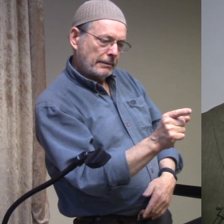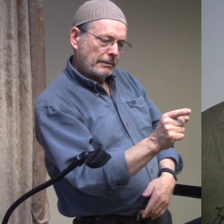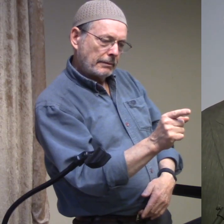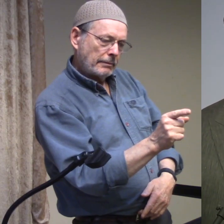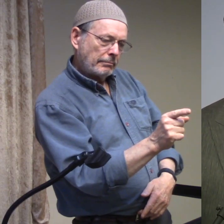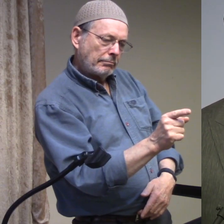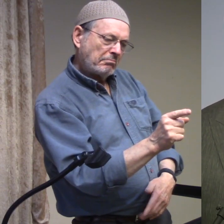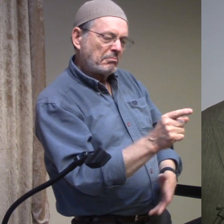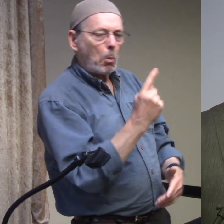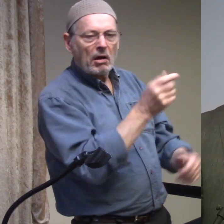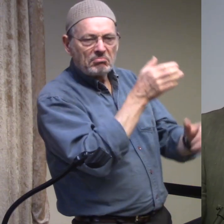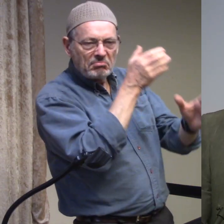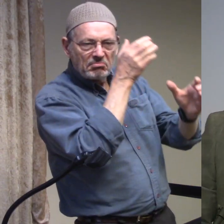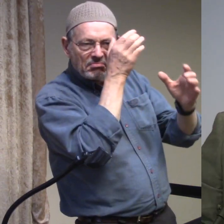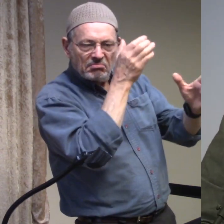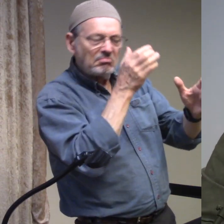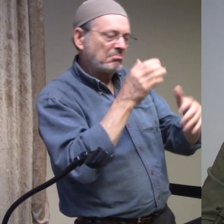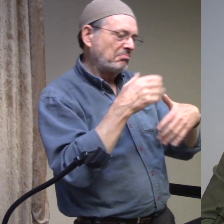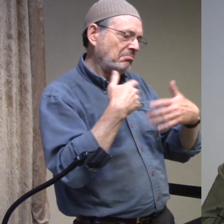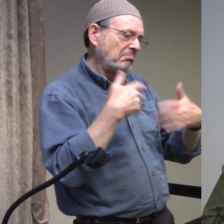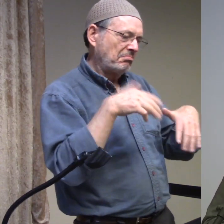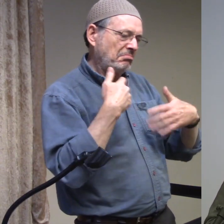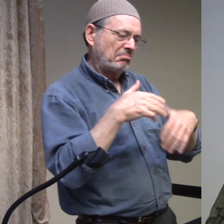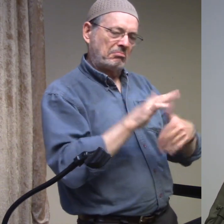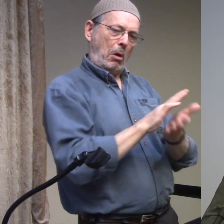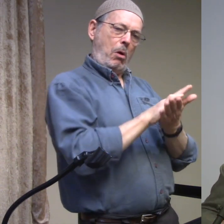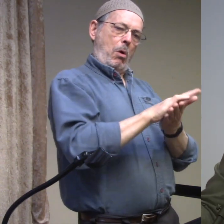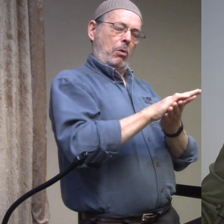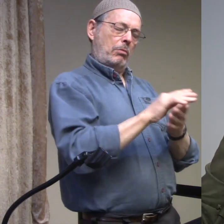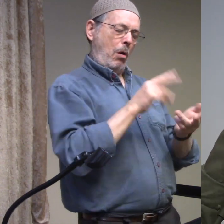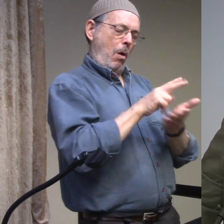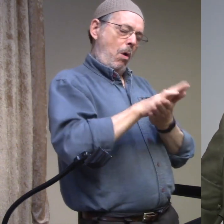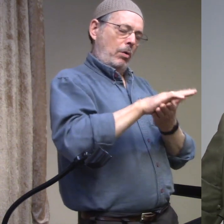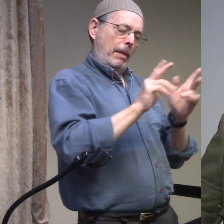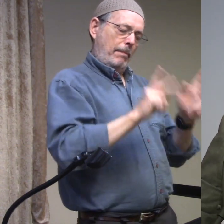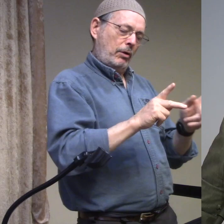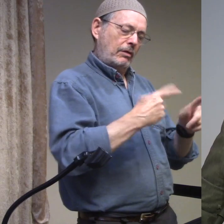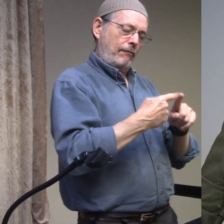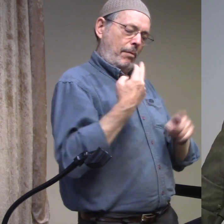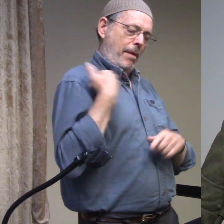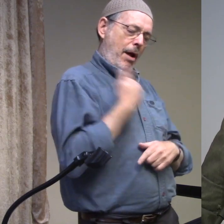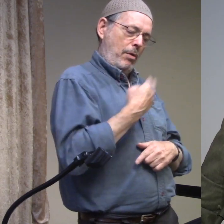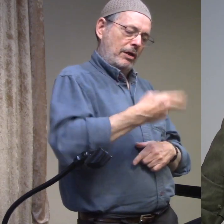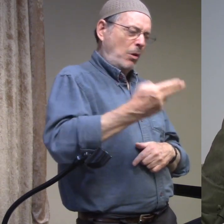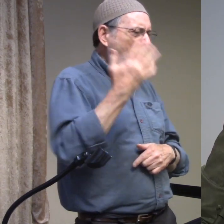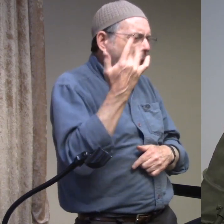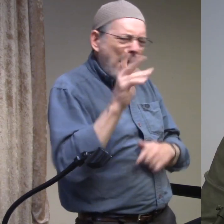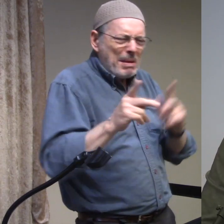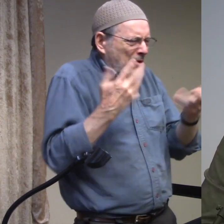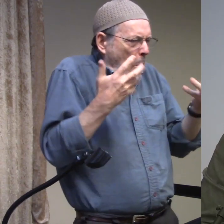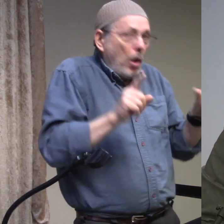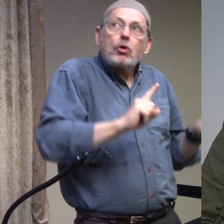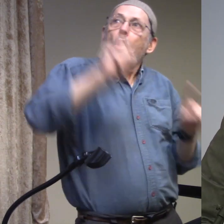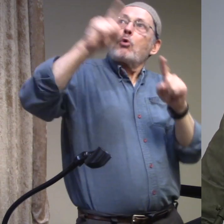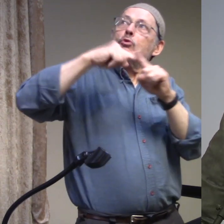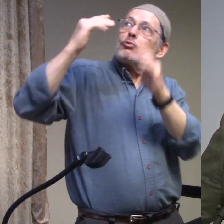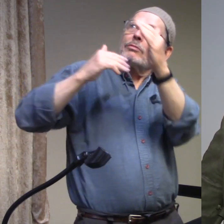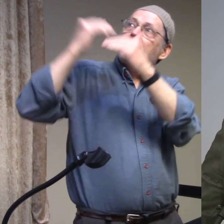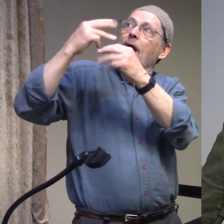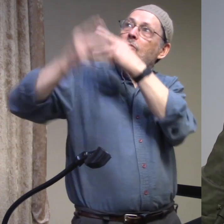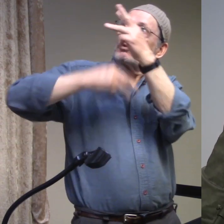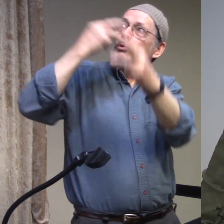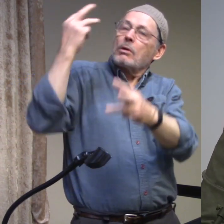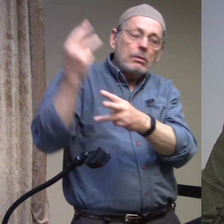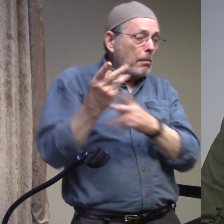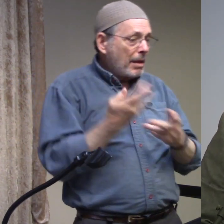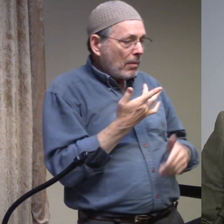one of our scholars and saints in our history, they said, why is it that people don't want to go to the next world? And the people